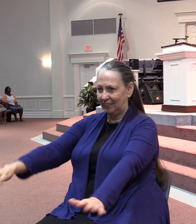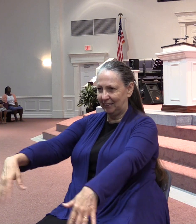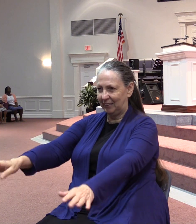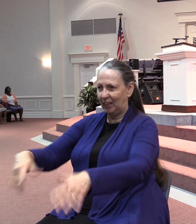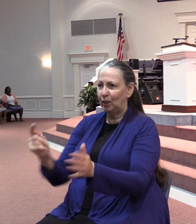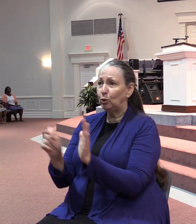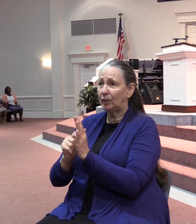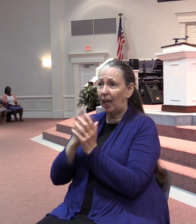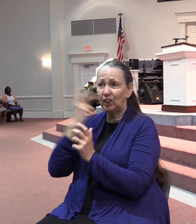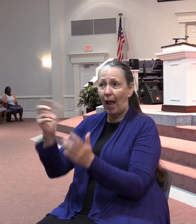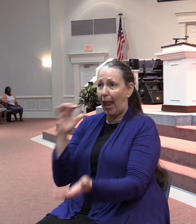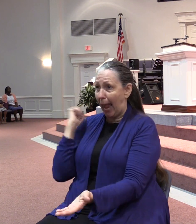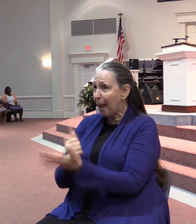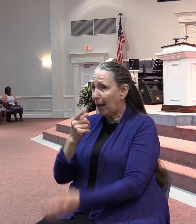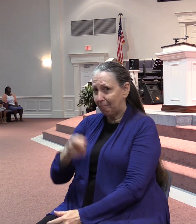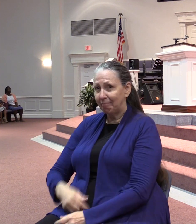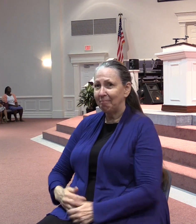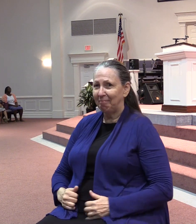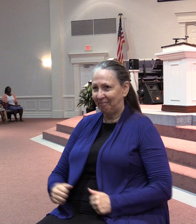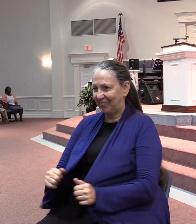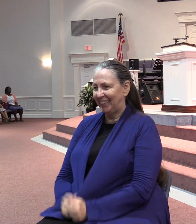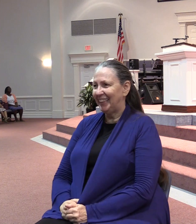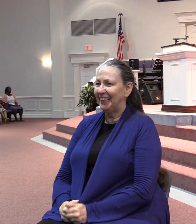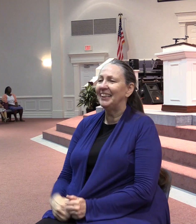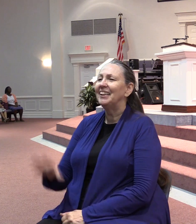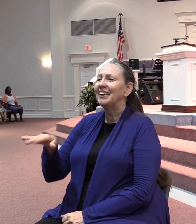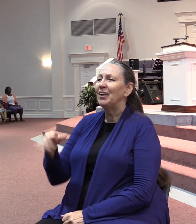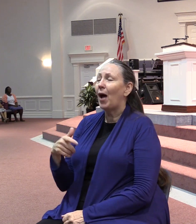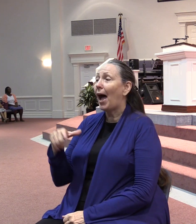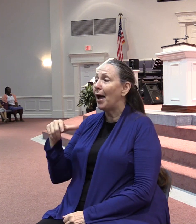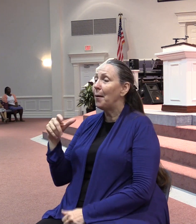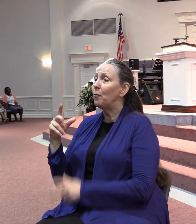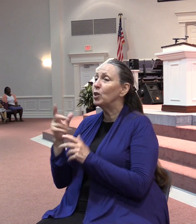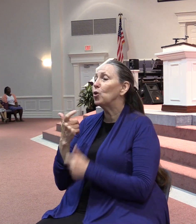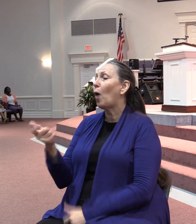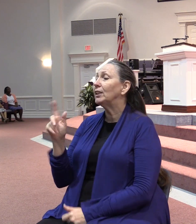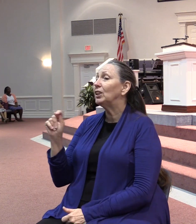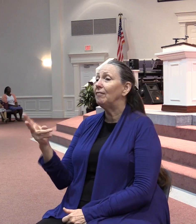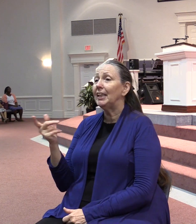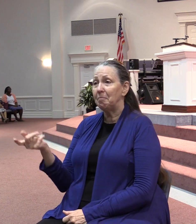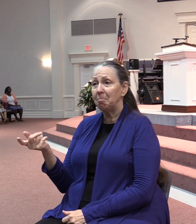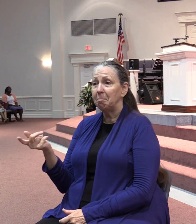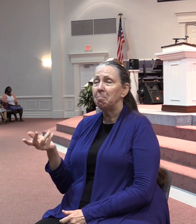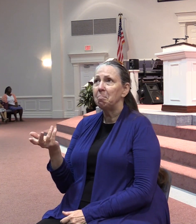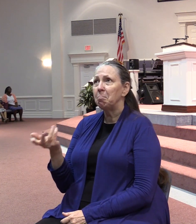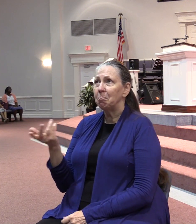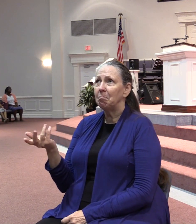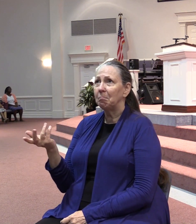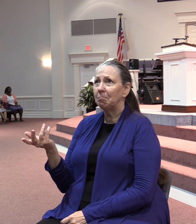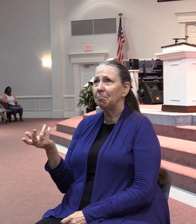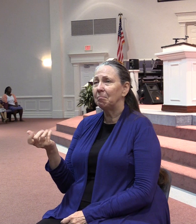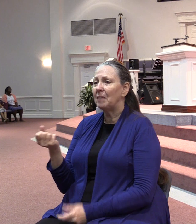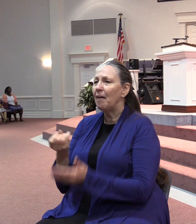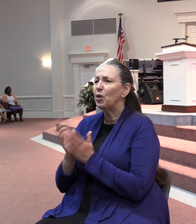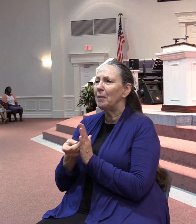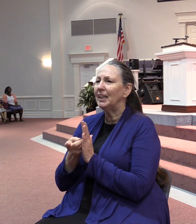any of you would watch TV, I get that, but when others watch TV, when you're watching TV, you know, they'll have a few